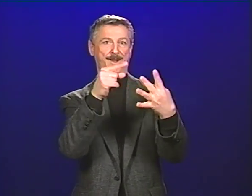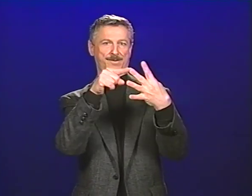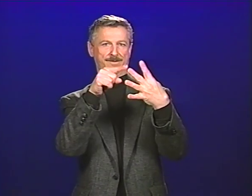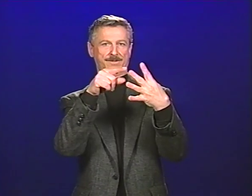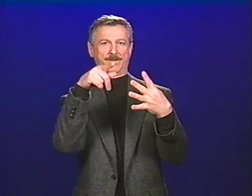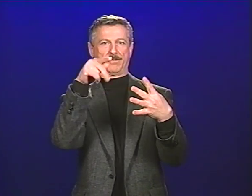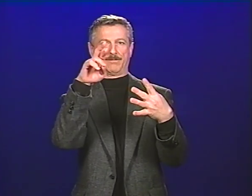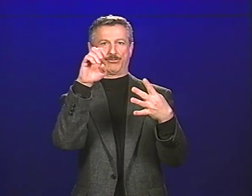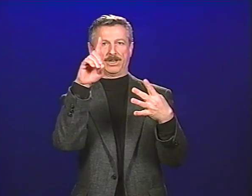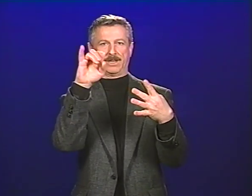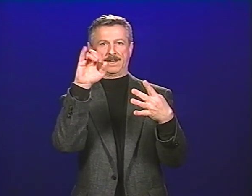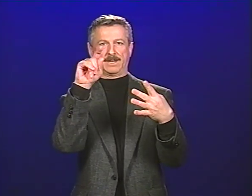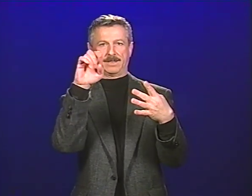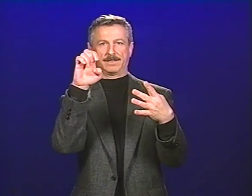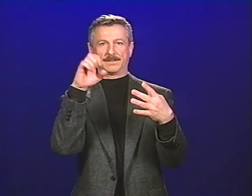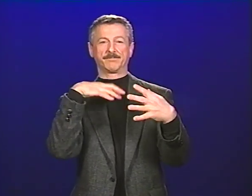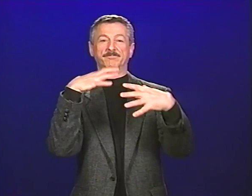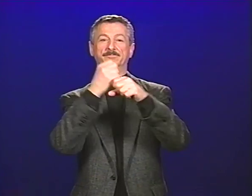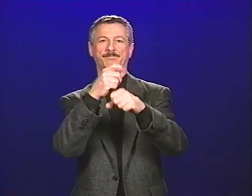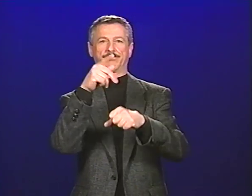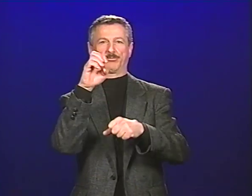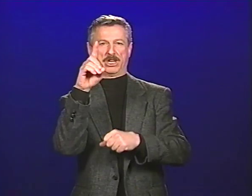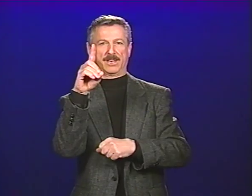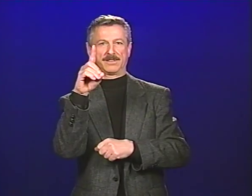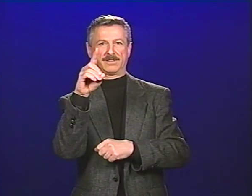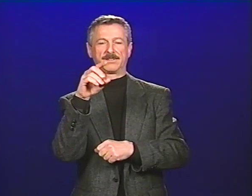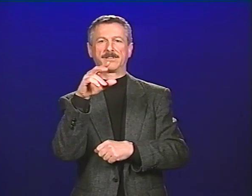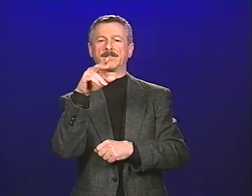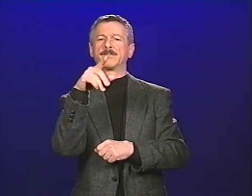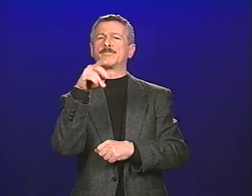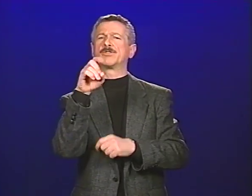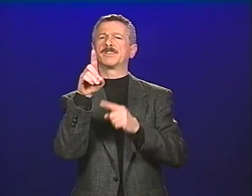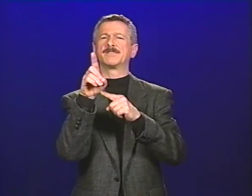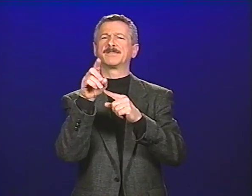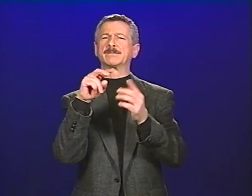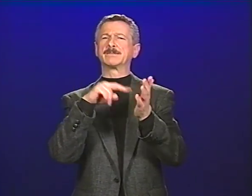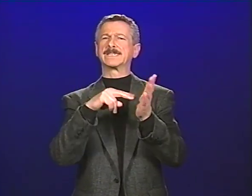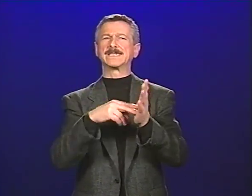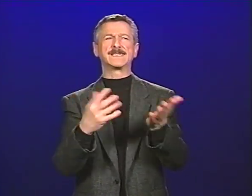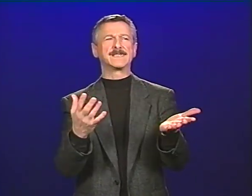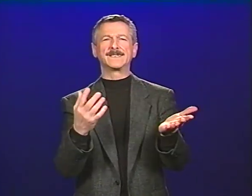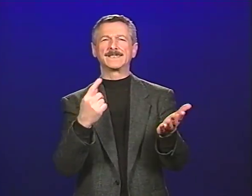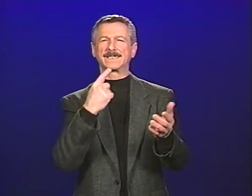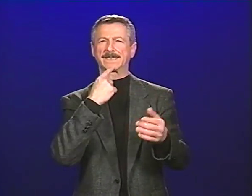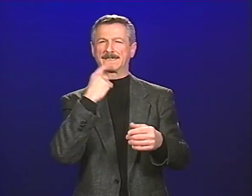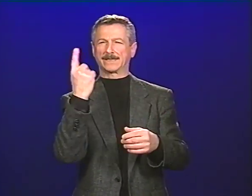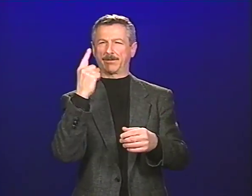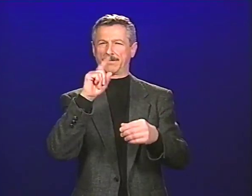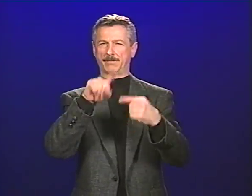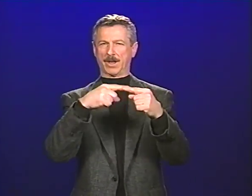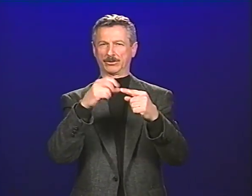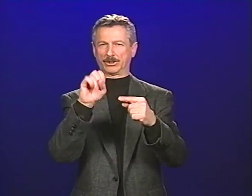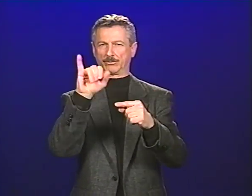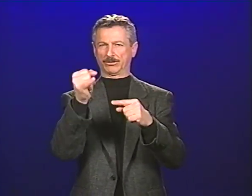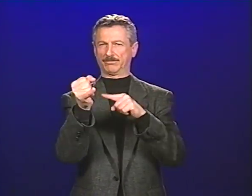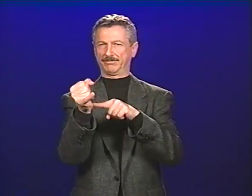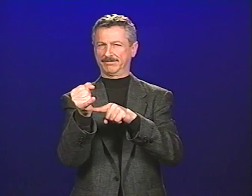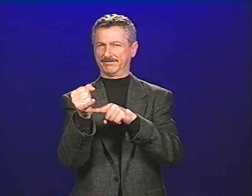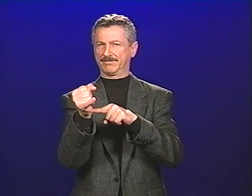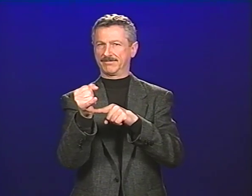We've talked about nouns. Now we'll look at predicates, which I will abbreviate PRED. Predicates tell us something